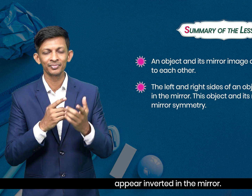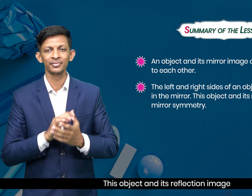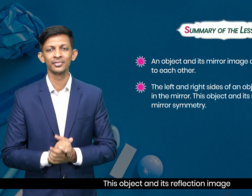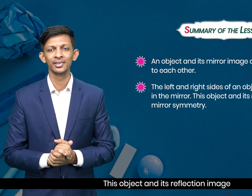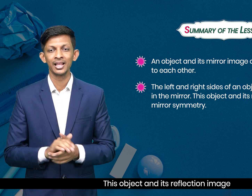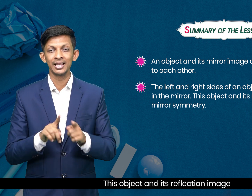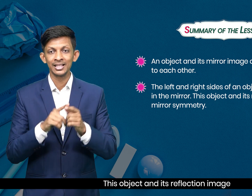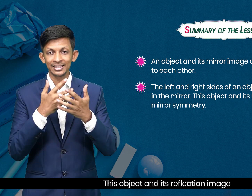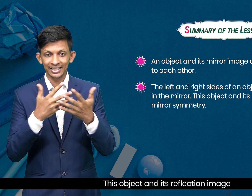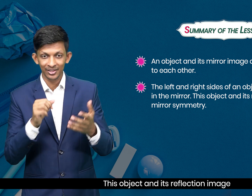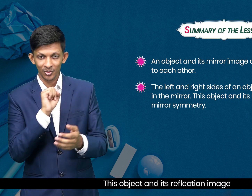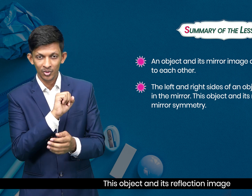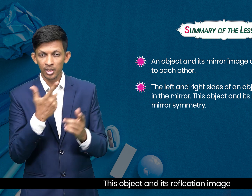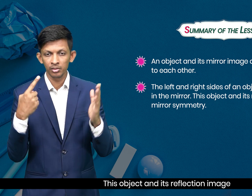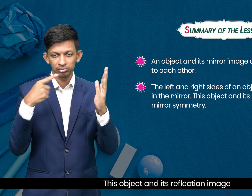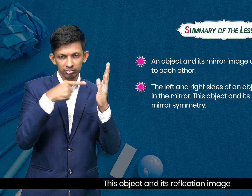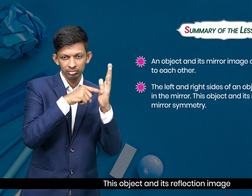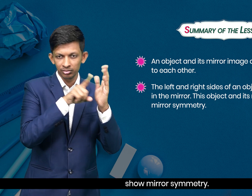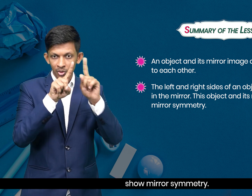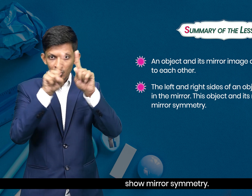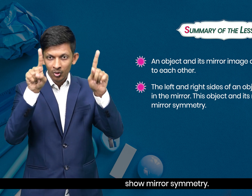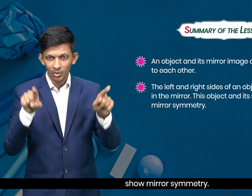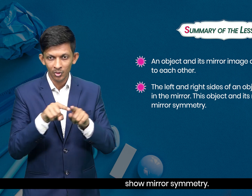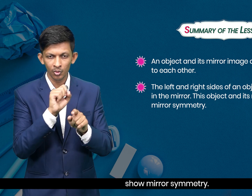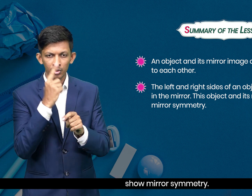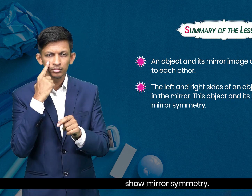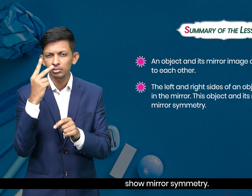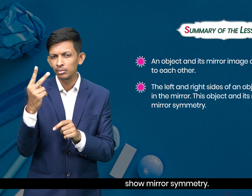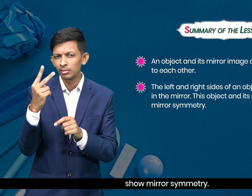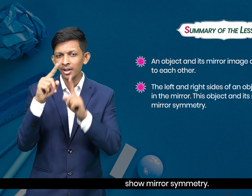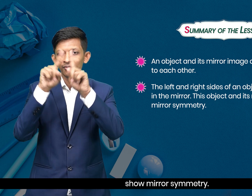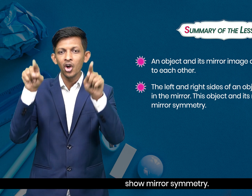This object and its reflection image show mirror symmetry.